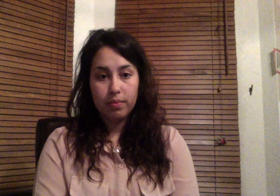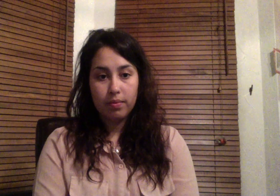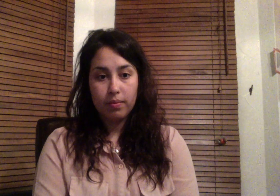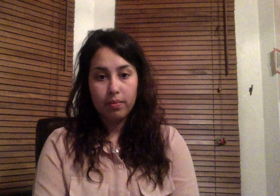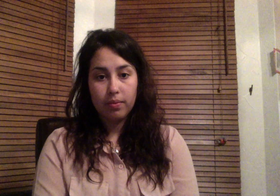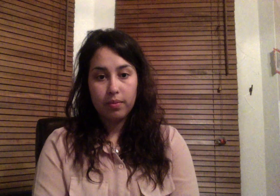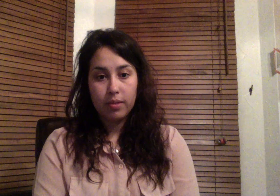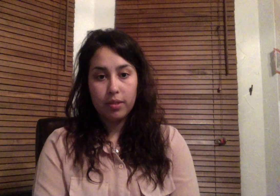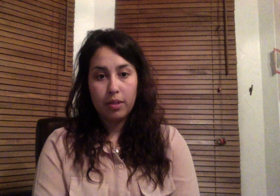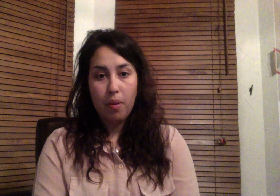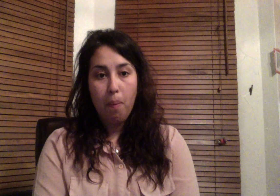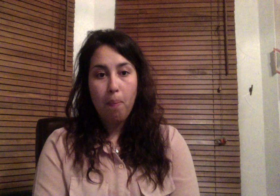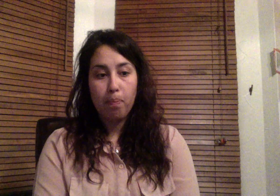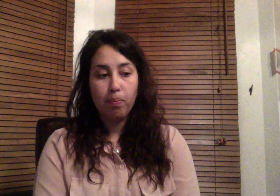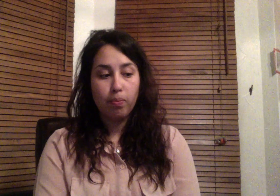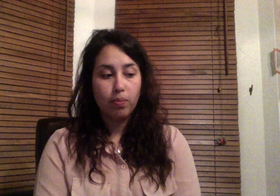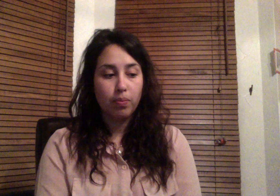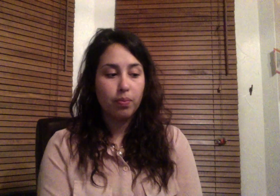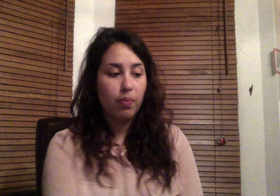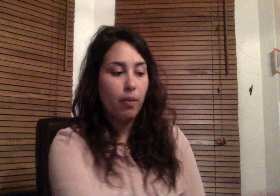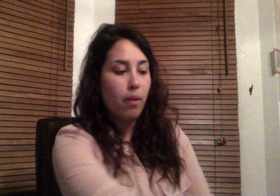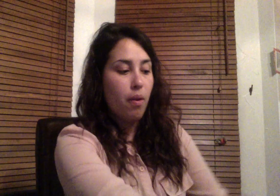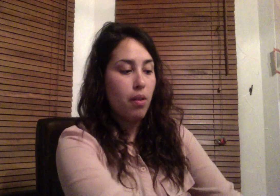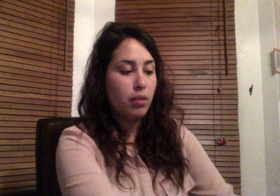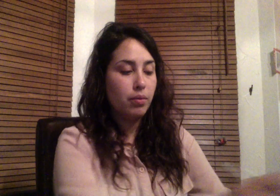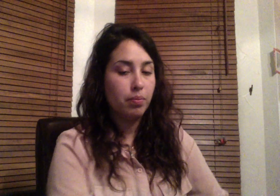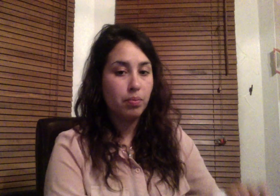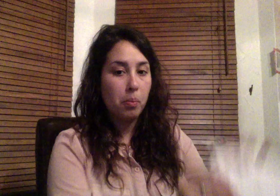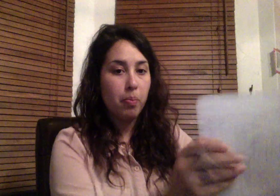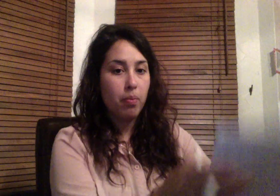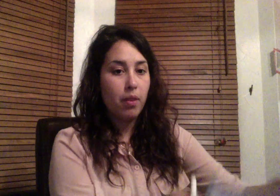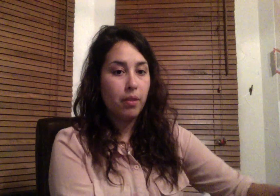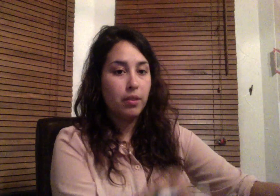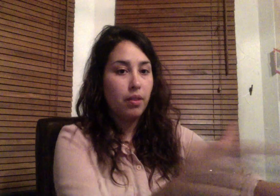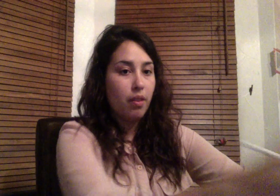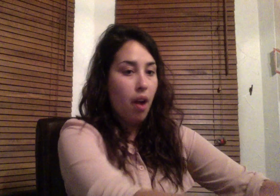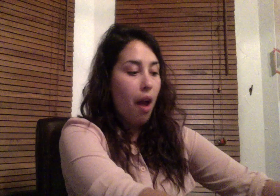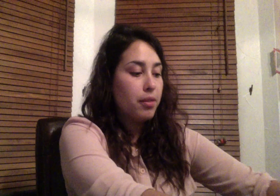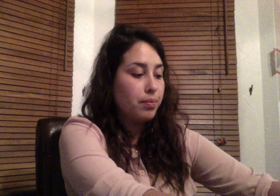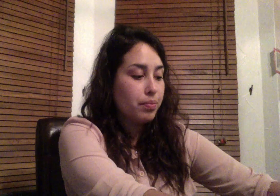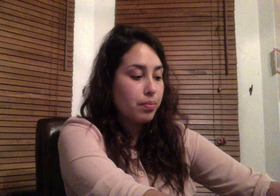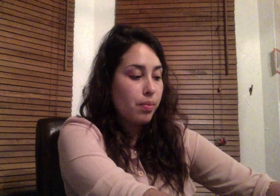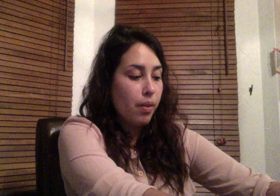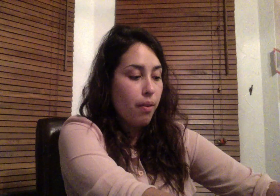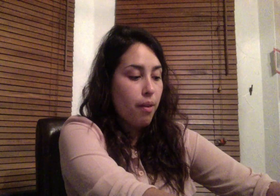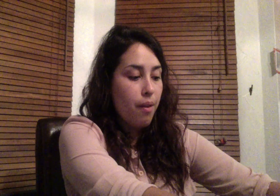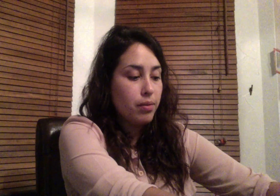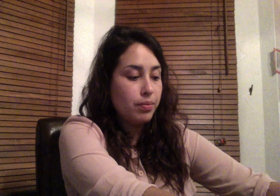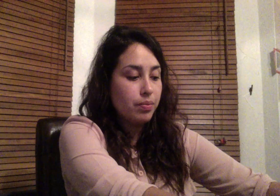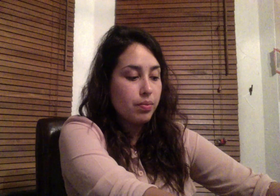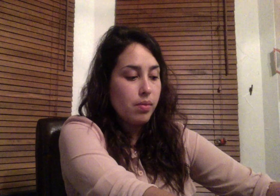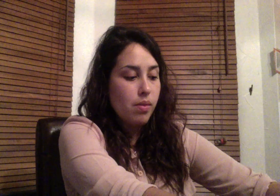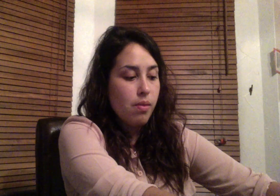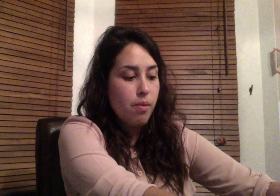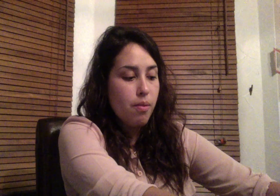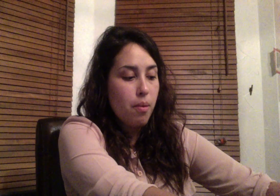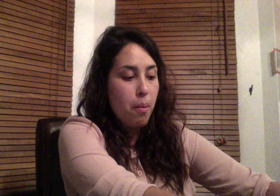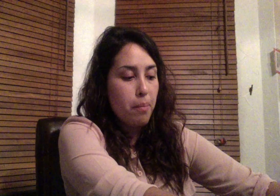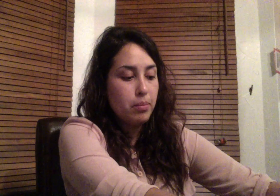Glucose is used by the plants for their growth. Some of the glucose is used immediately, and the extra glucose, which is not